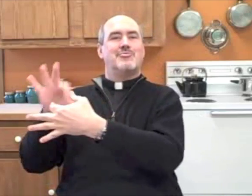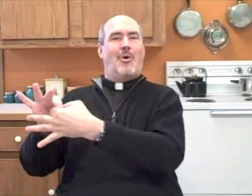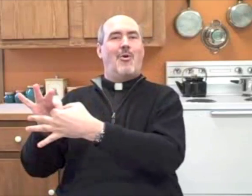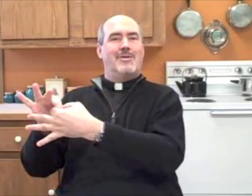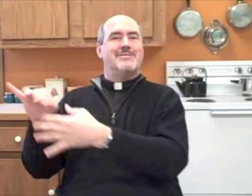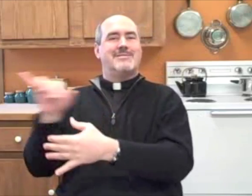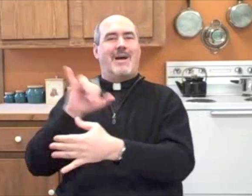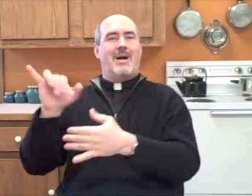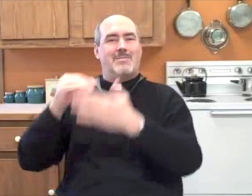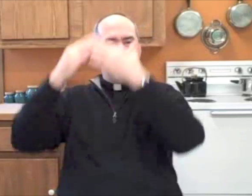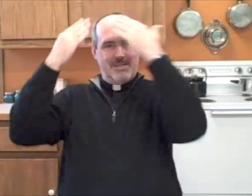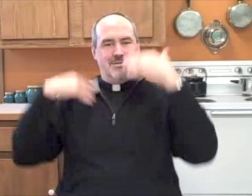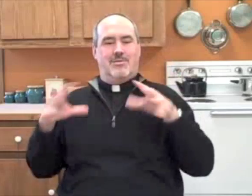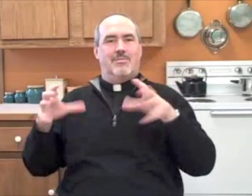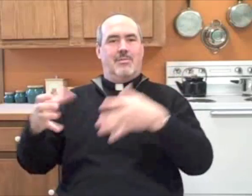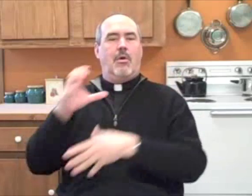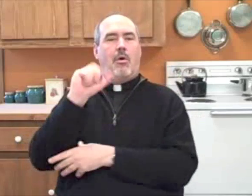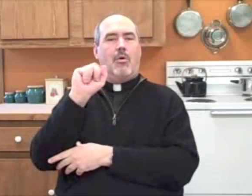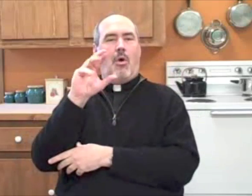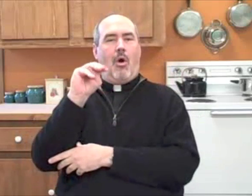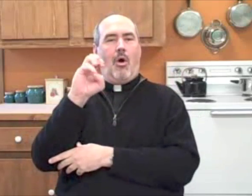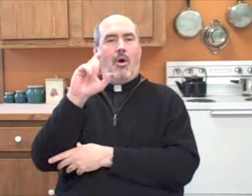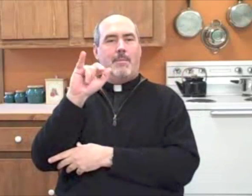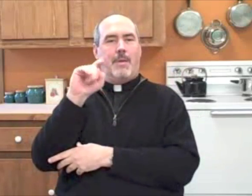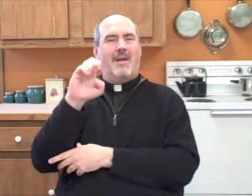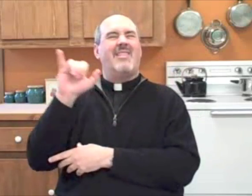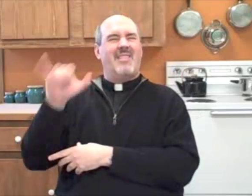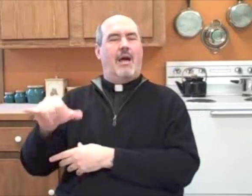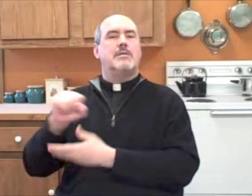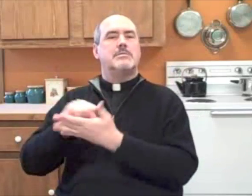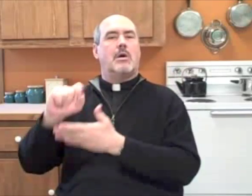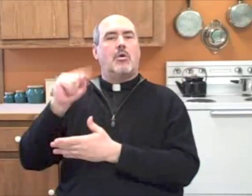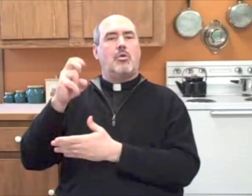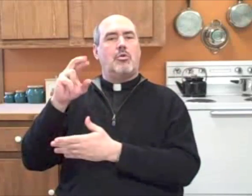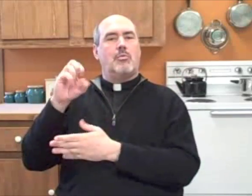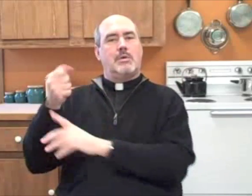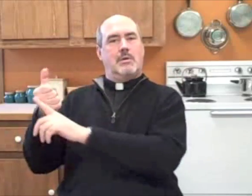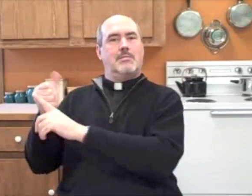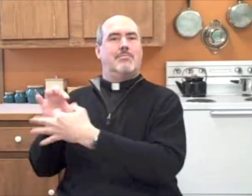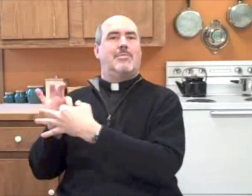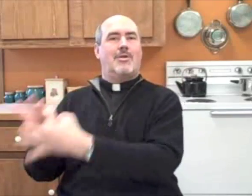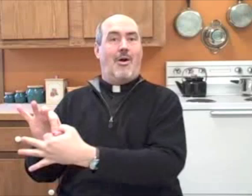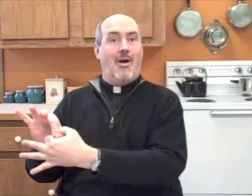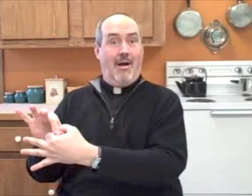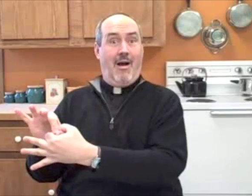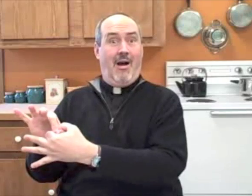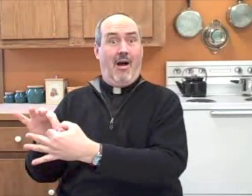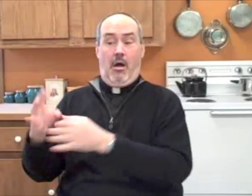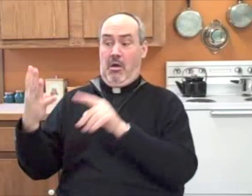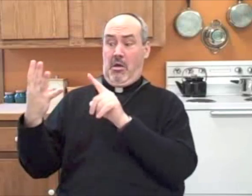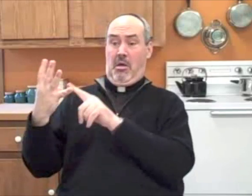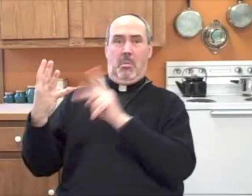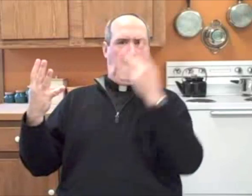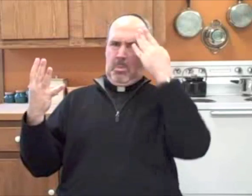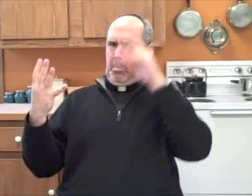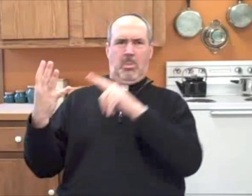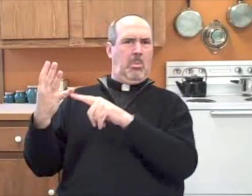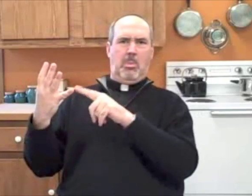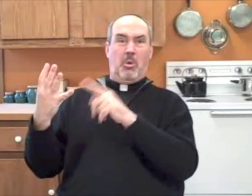most famous. And that's the order that Saint Therese belonged to. But most people don't know who Leonie Martin